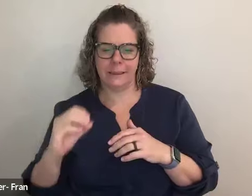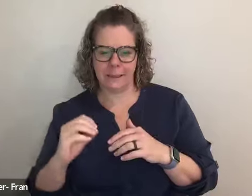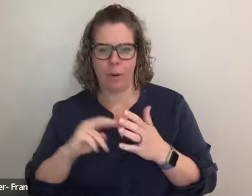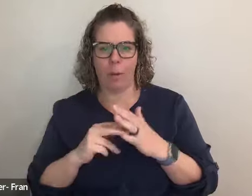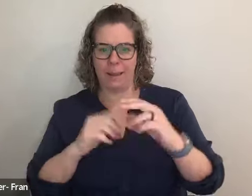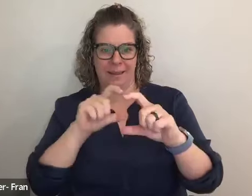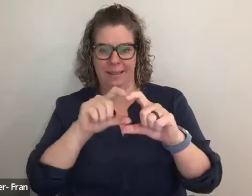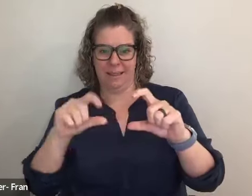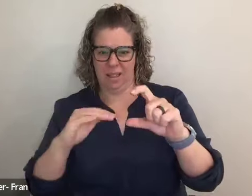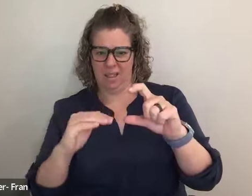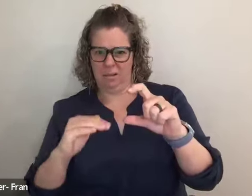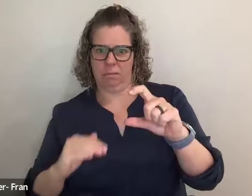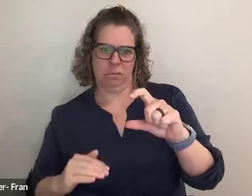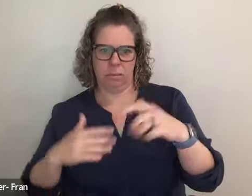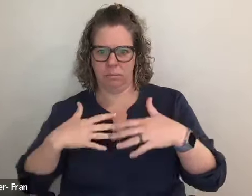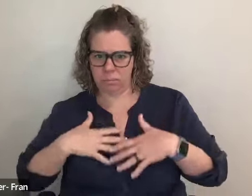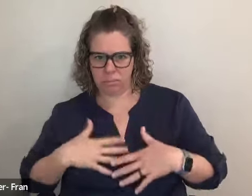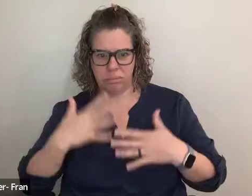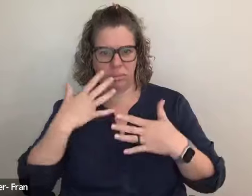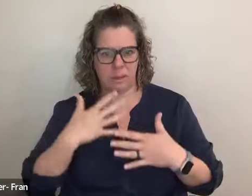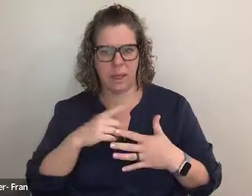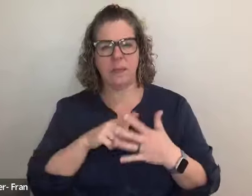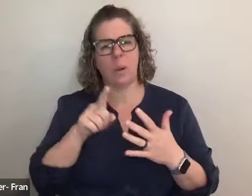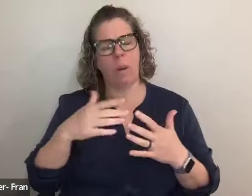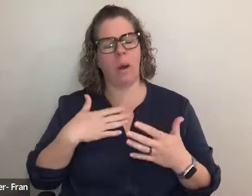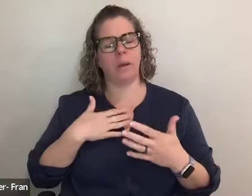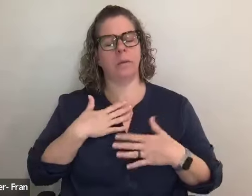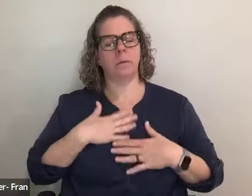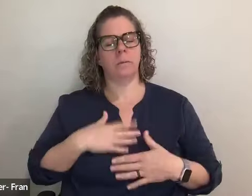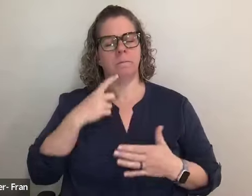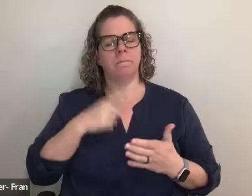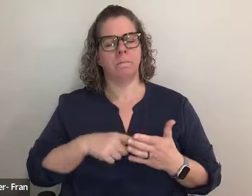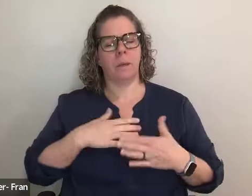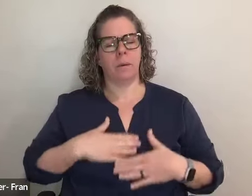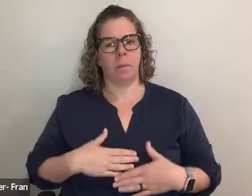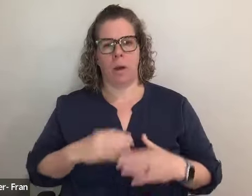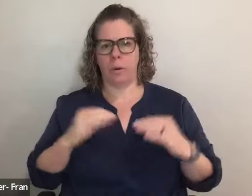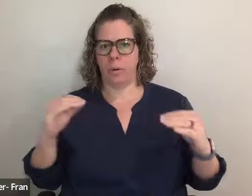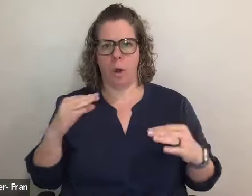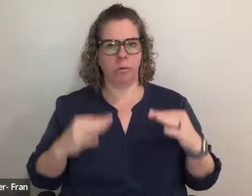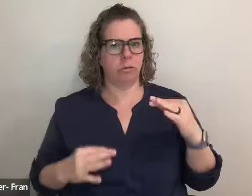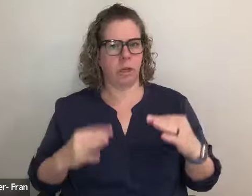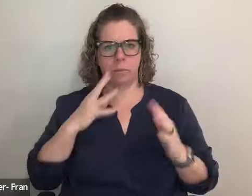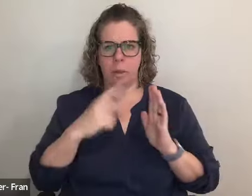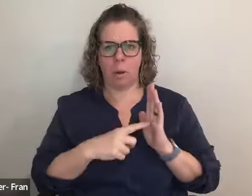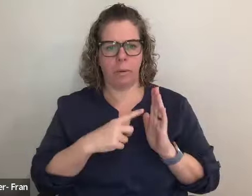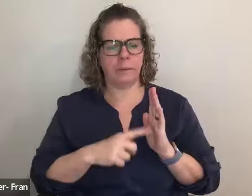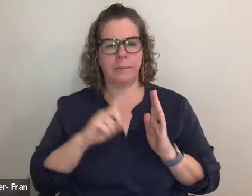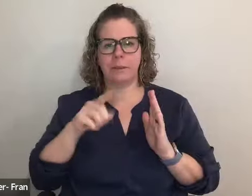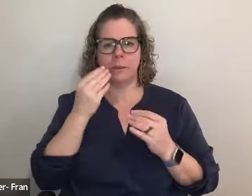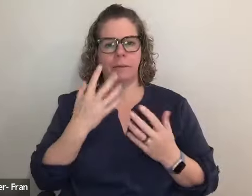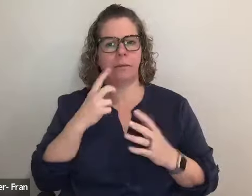right now and just kind of notice where you are without judgment. It's